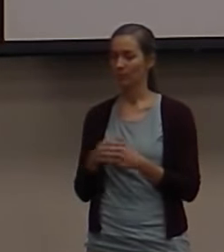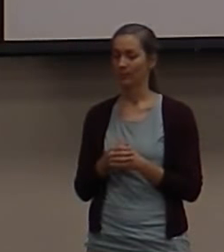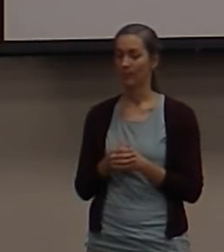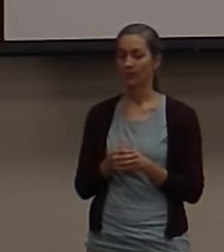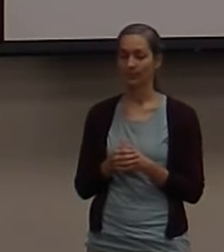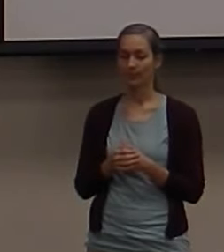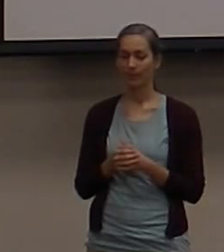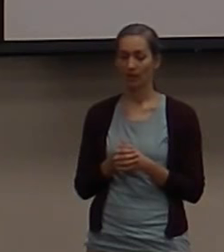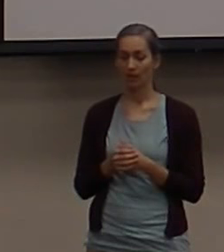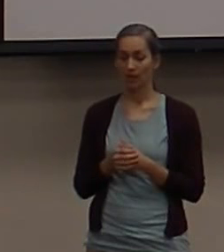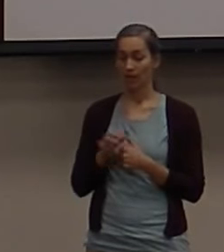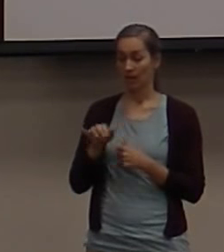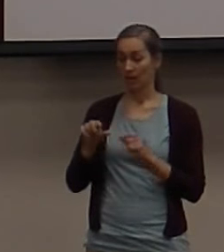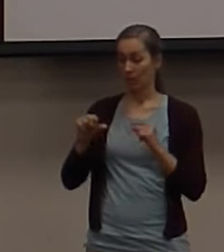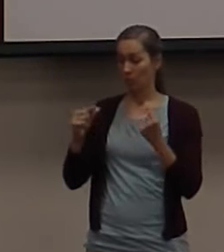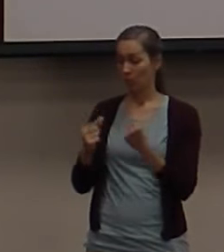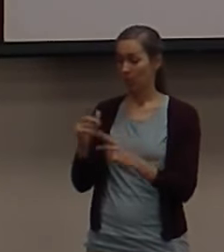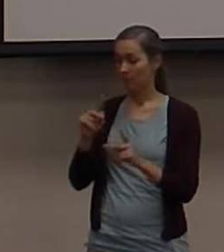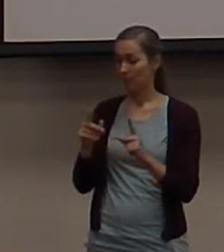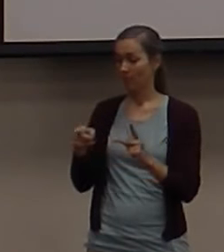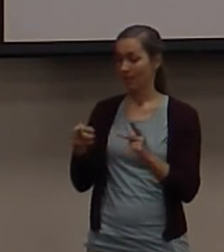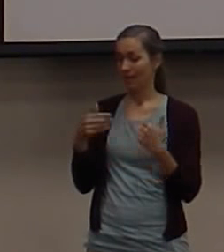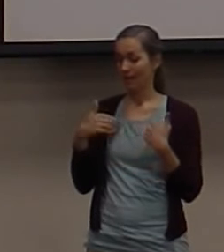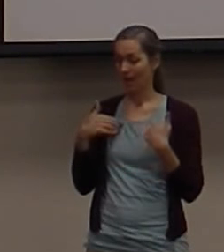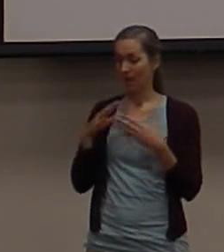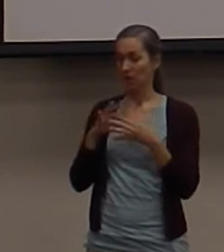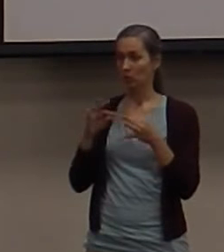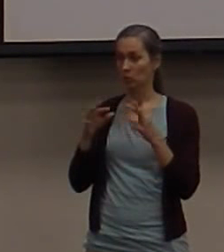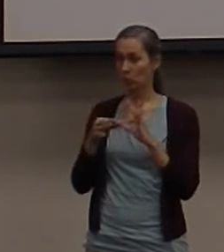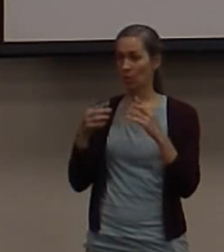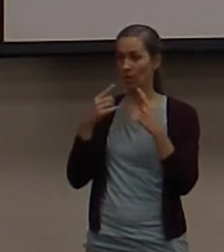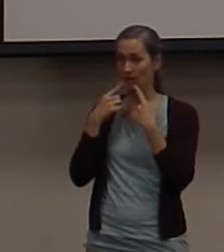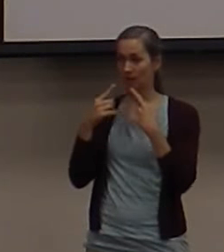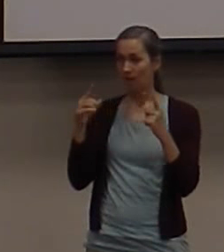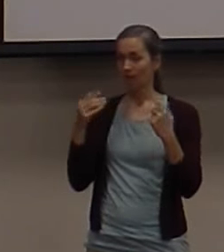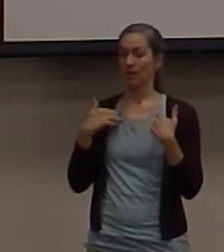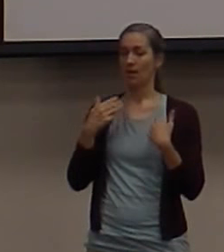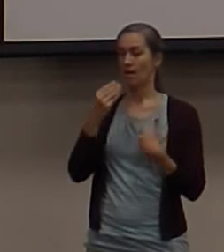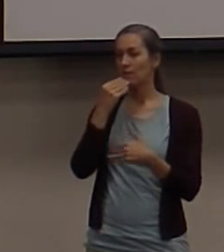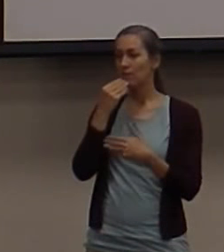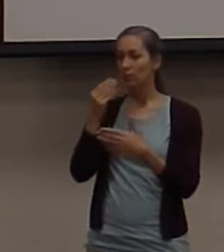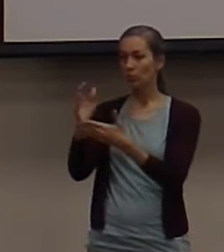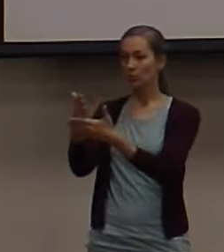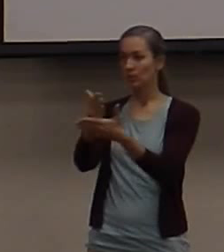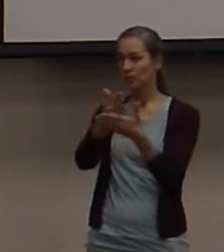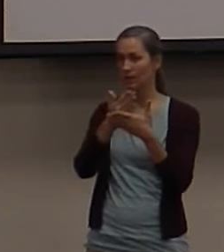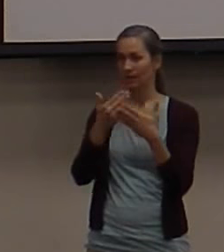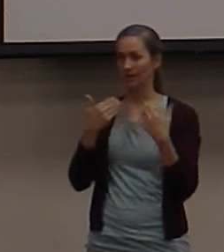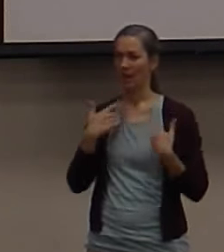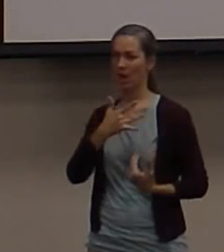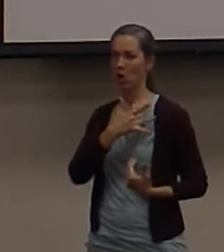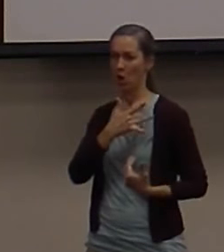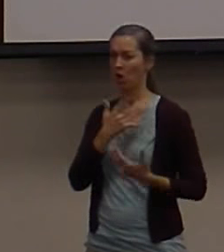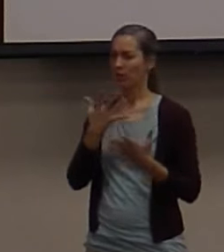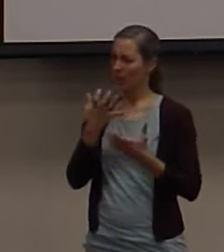amazing thing is that group of people had a story to tell. And they had food to share. And they had a heart to